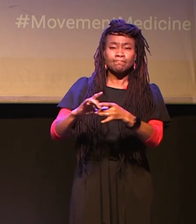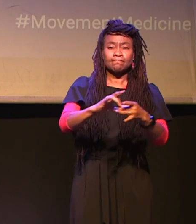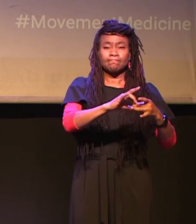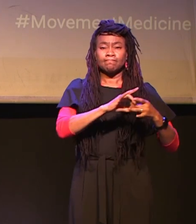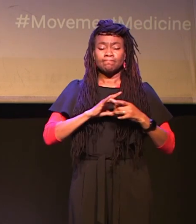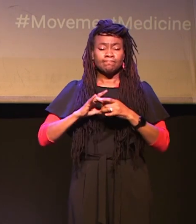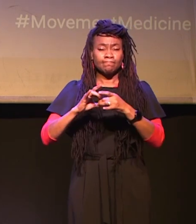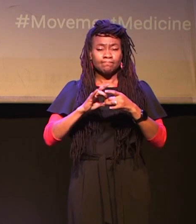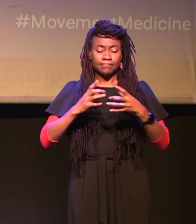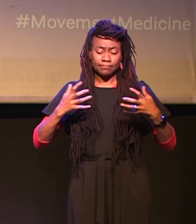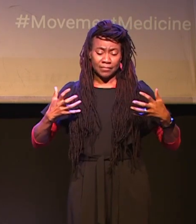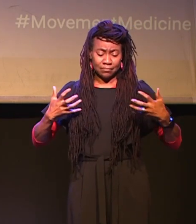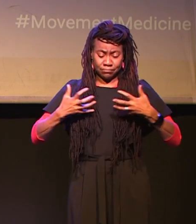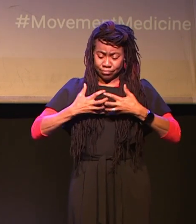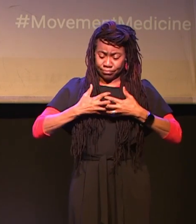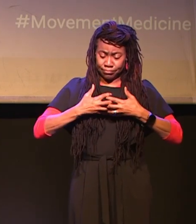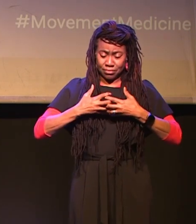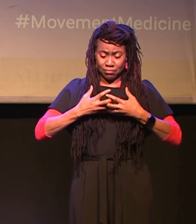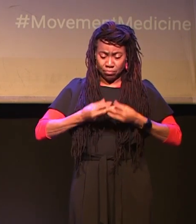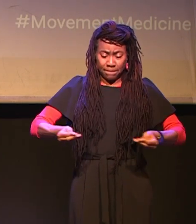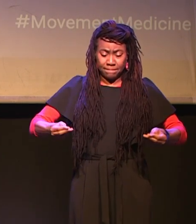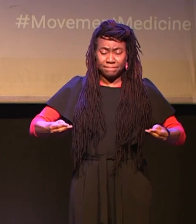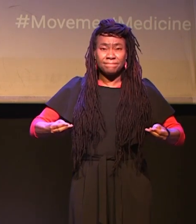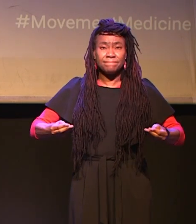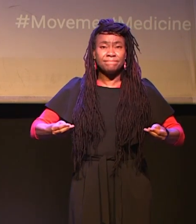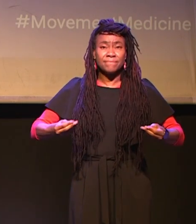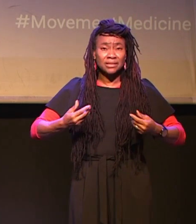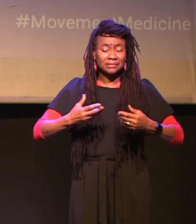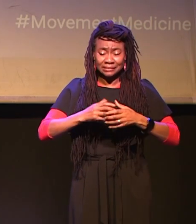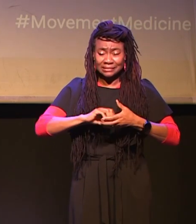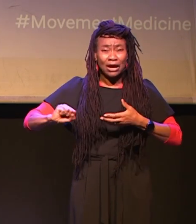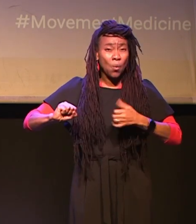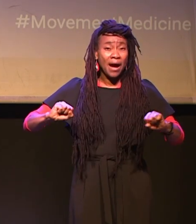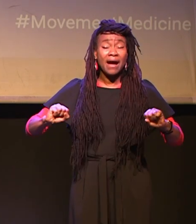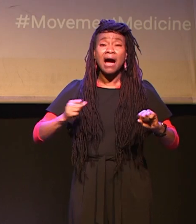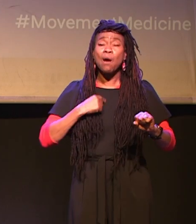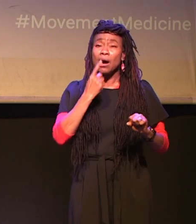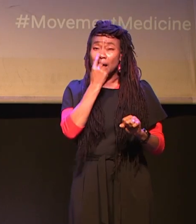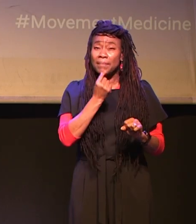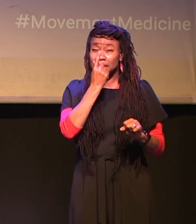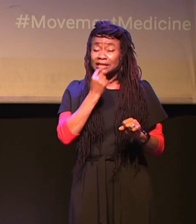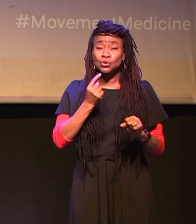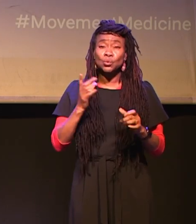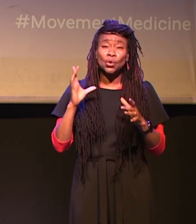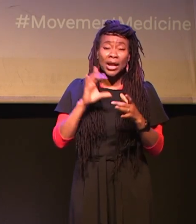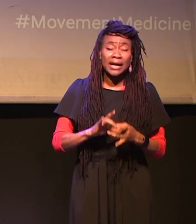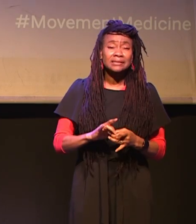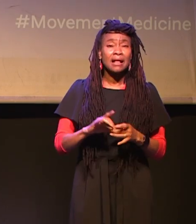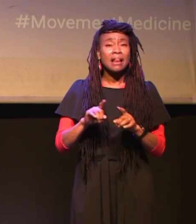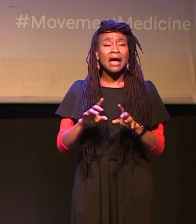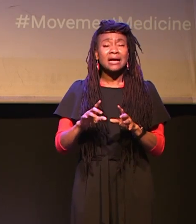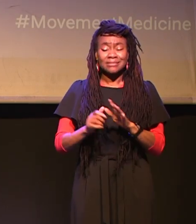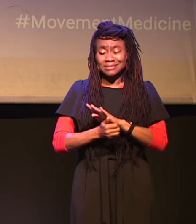has been taken away from us, our capacity to connect. And it's almost like we've been de-skilled and dehumanized